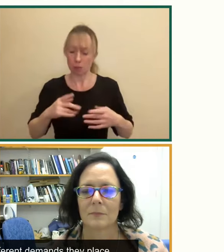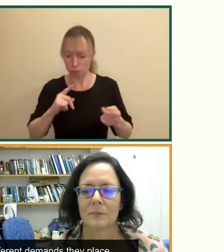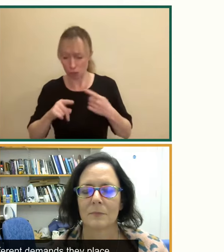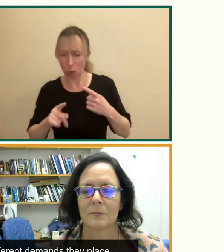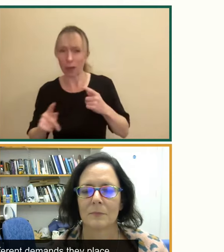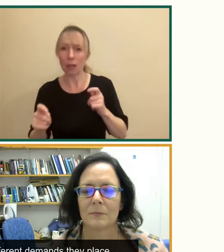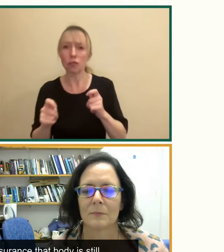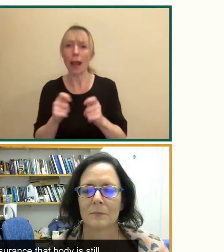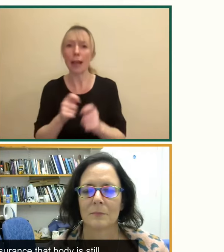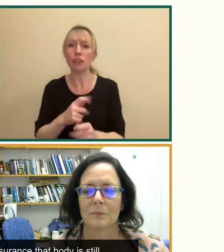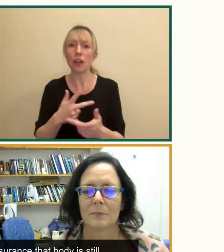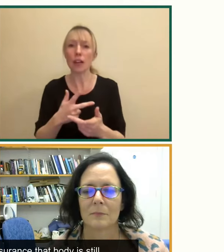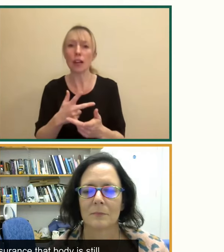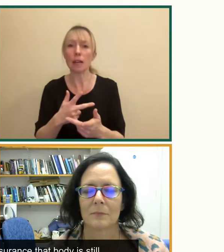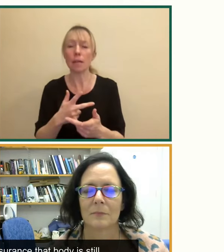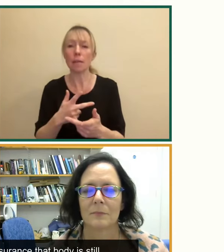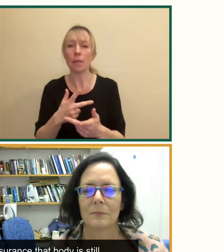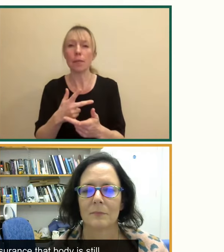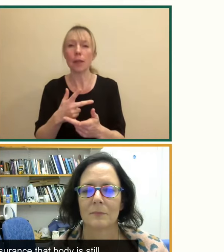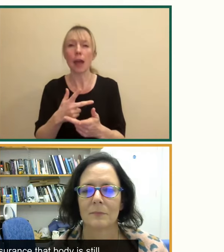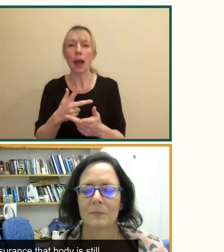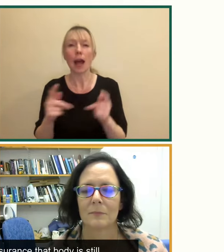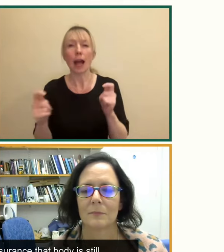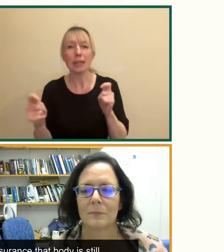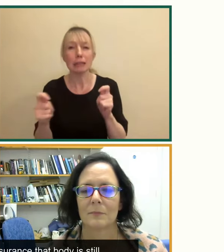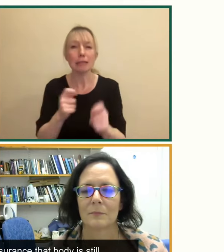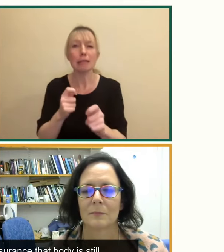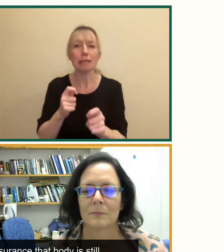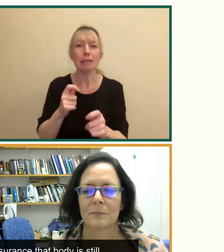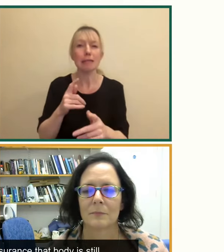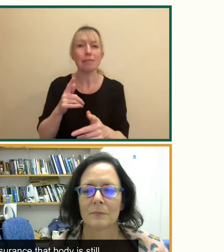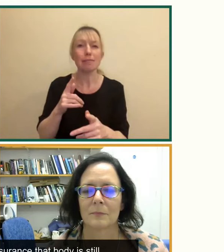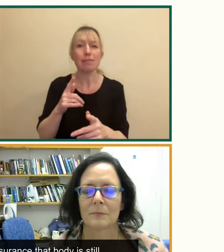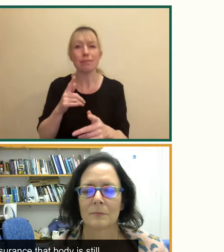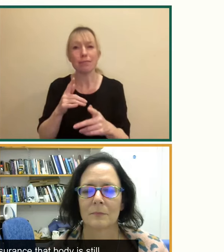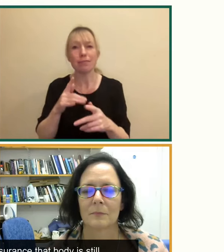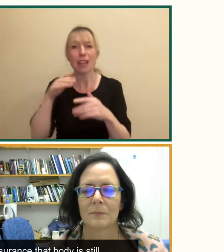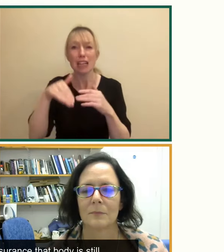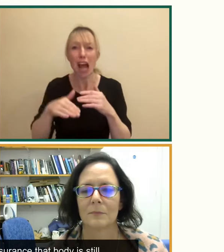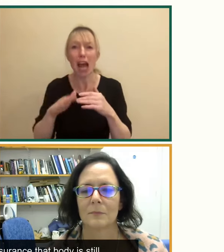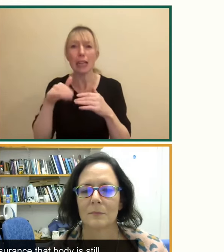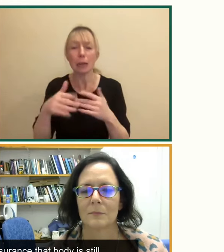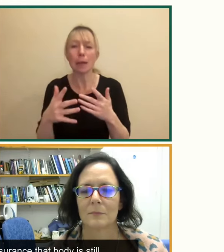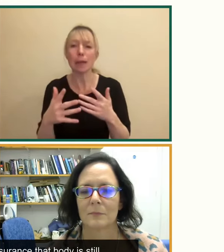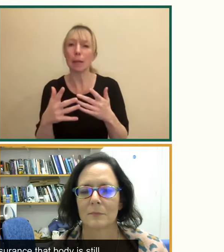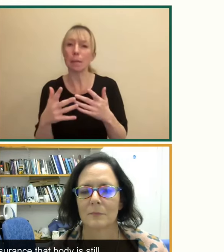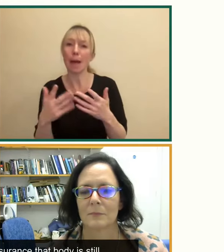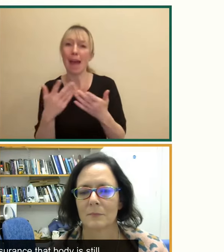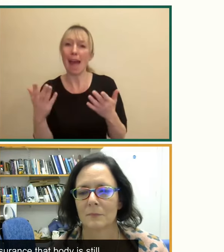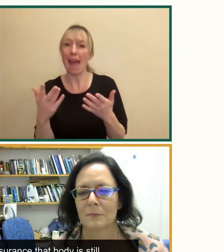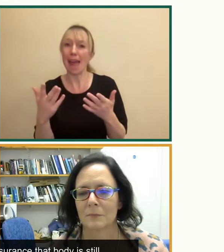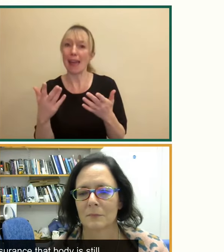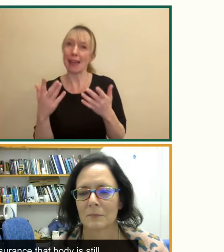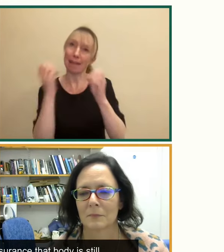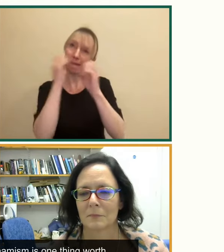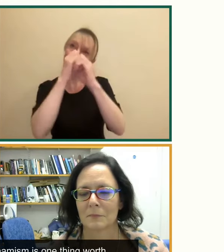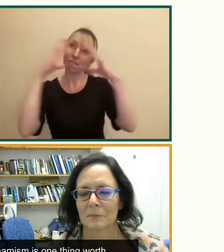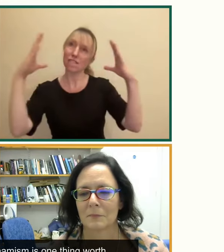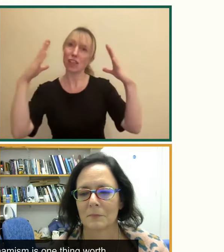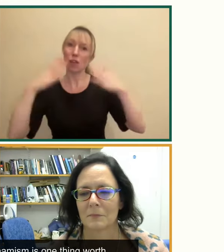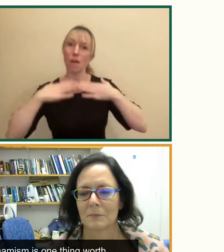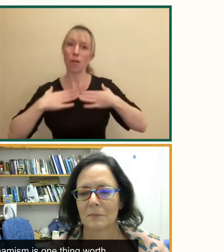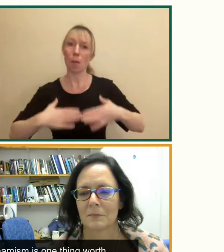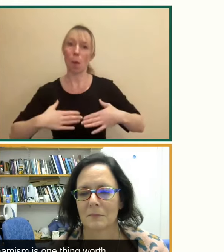So dynamism is one thing that I think is worth emphasizing, that any vision of the body that's static at its heart